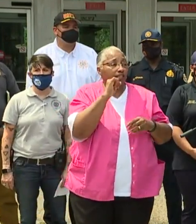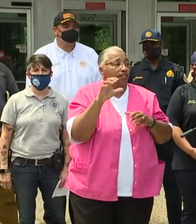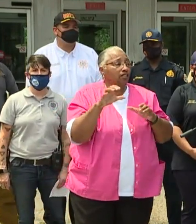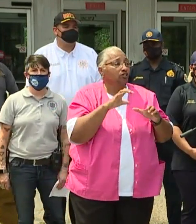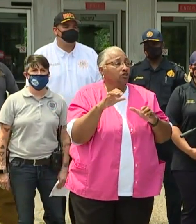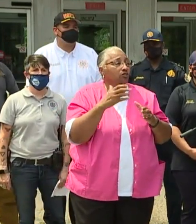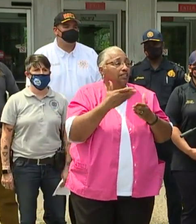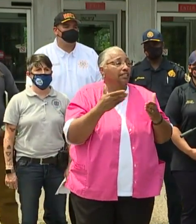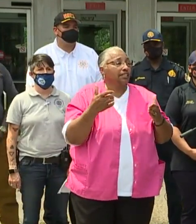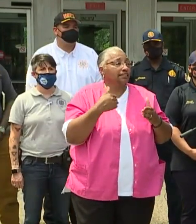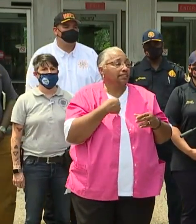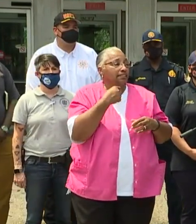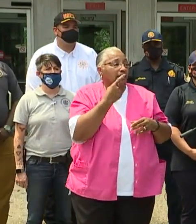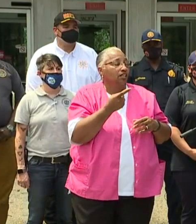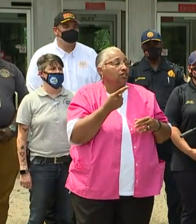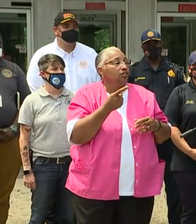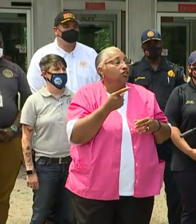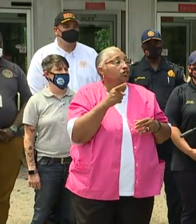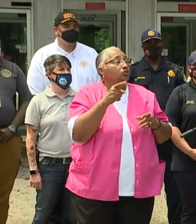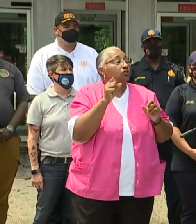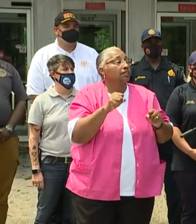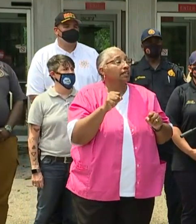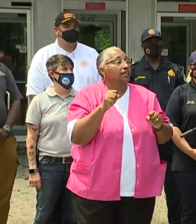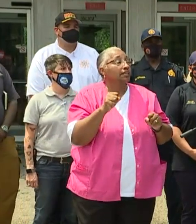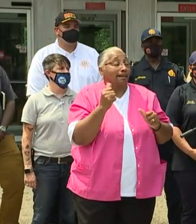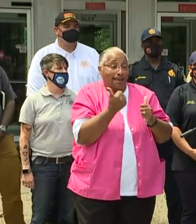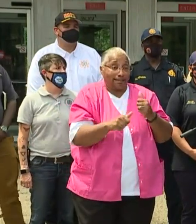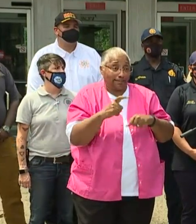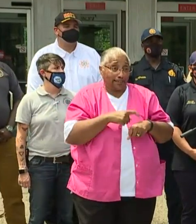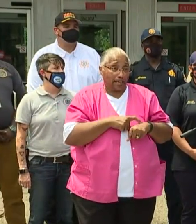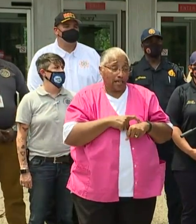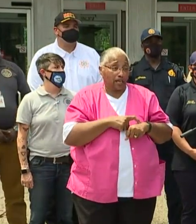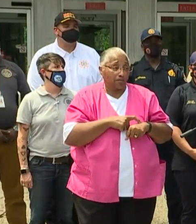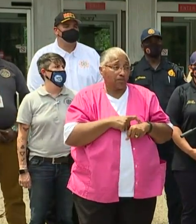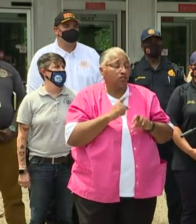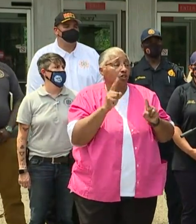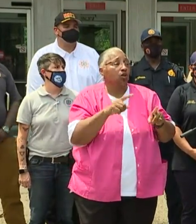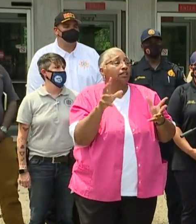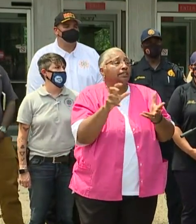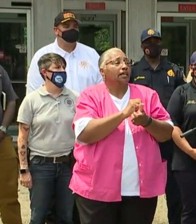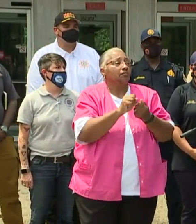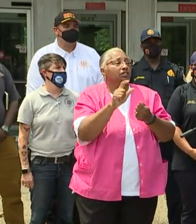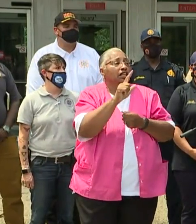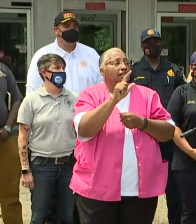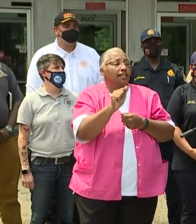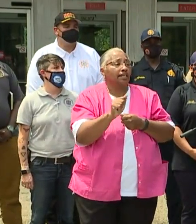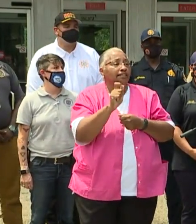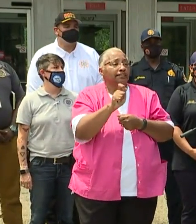you, but you'll have the pictures in your phone. You can go to, at any time, damage.la.gov,